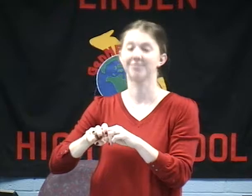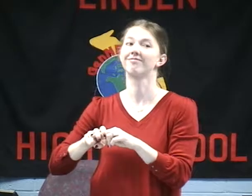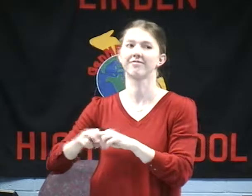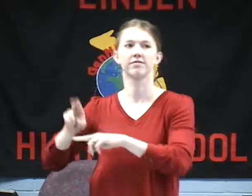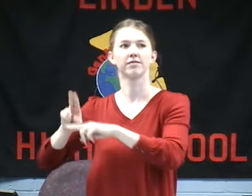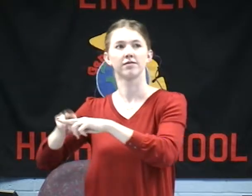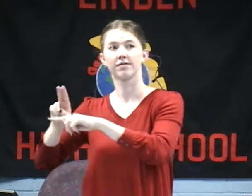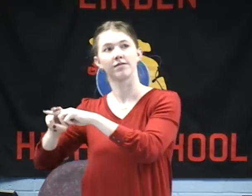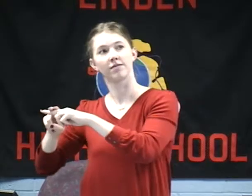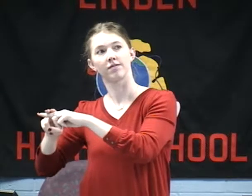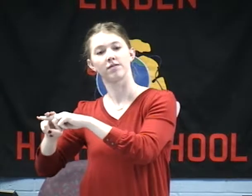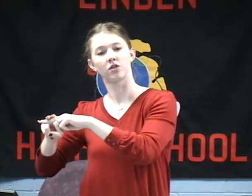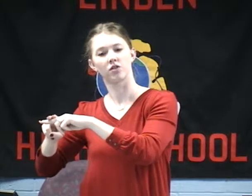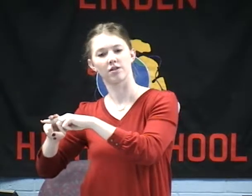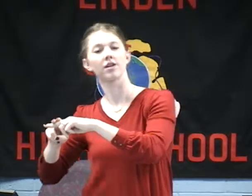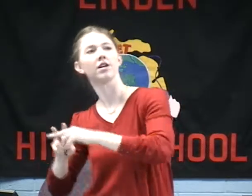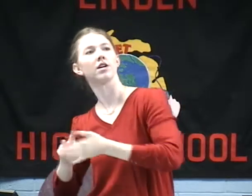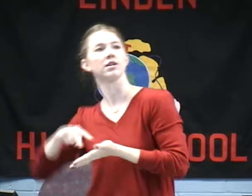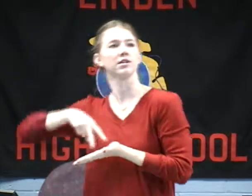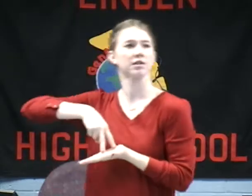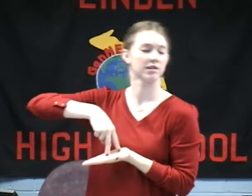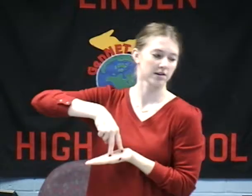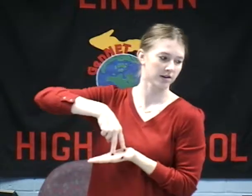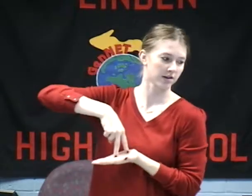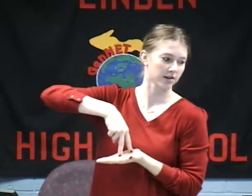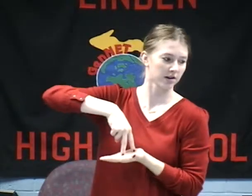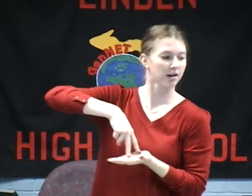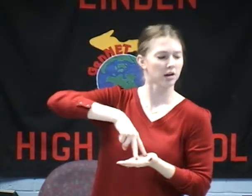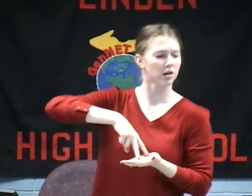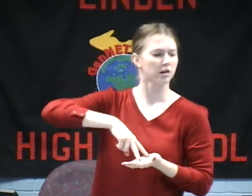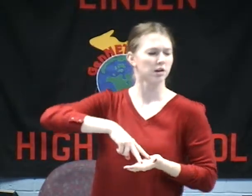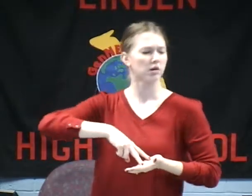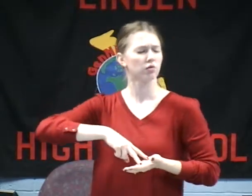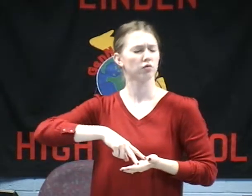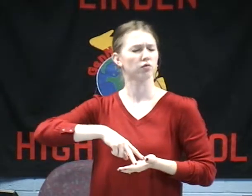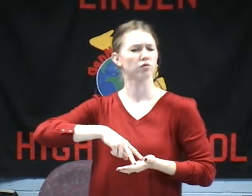Sit. Chair. Stand.